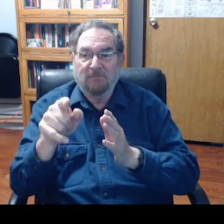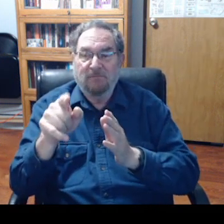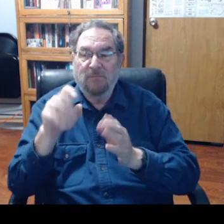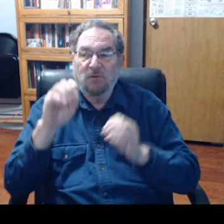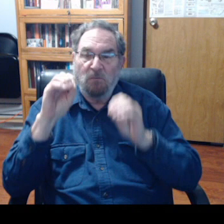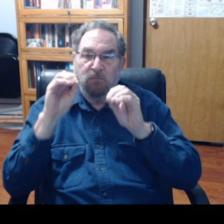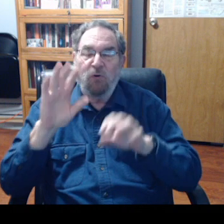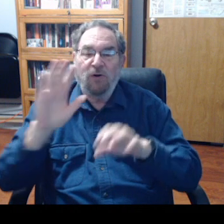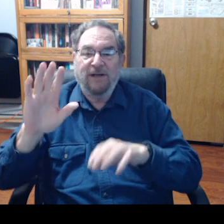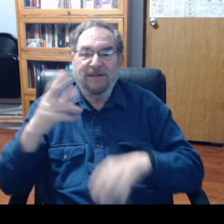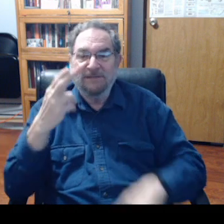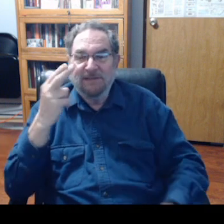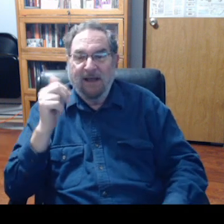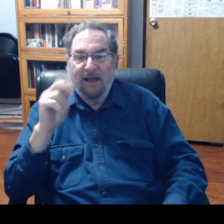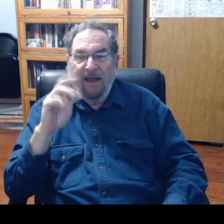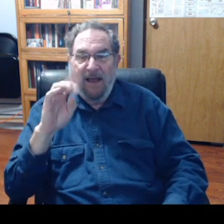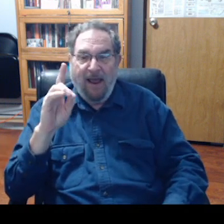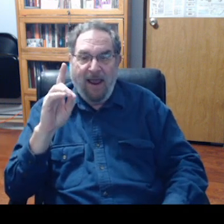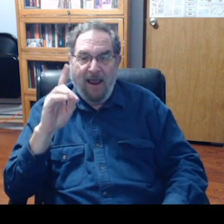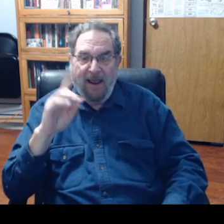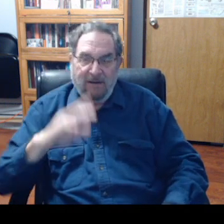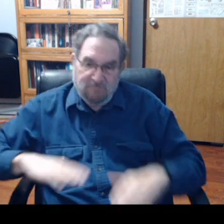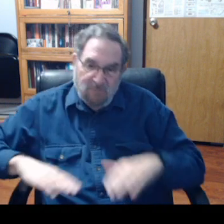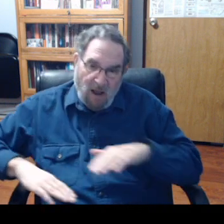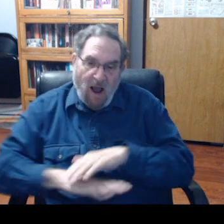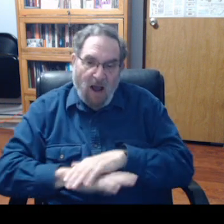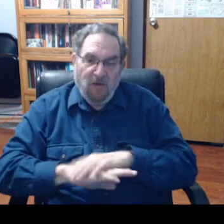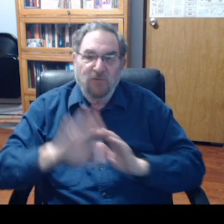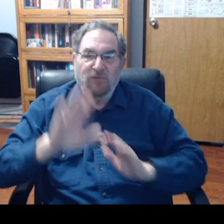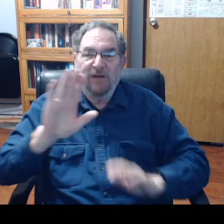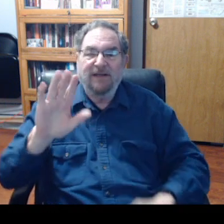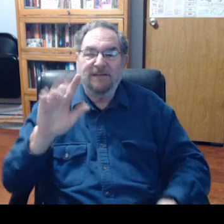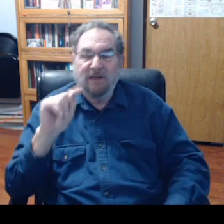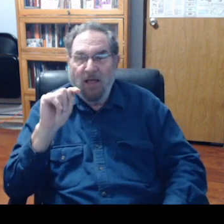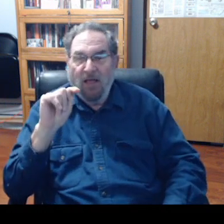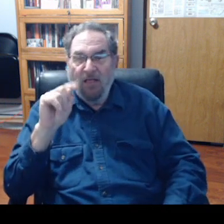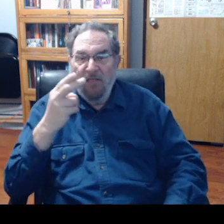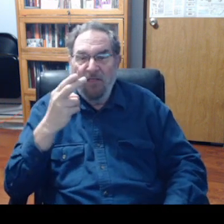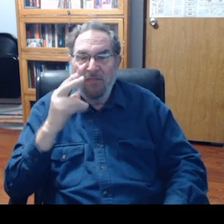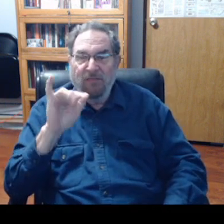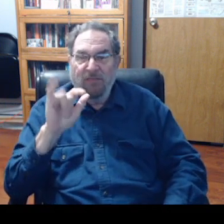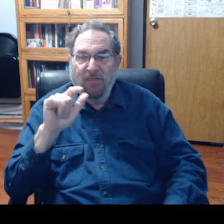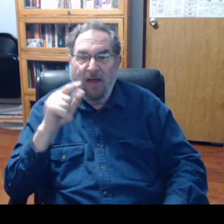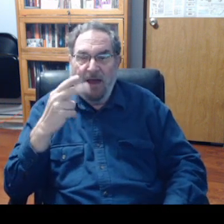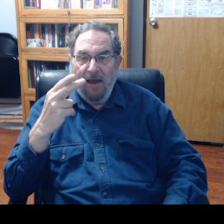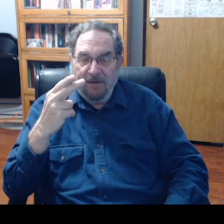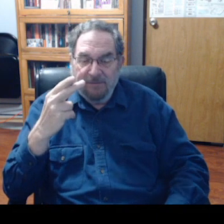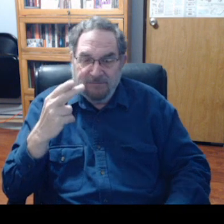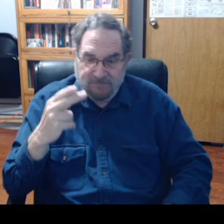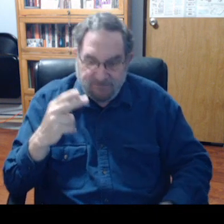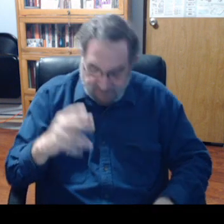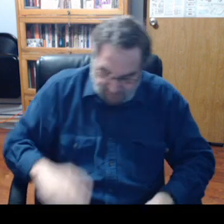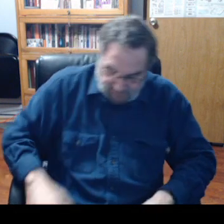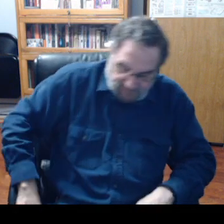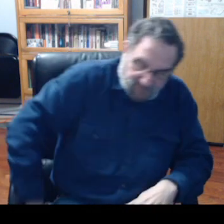he asked him to put his hand under his thigh.